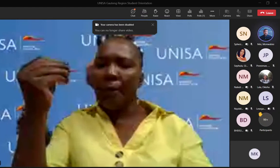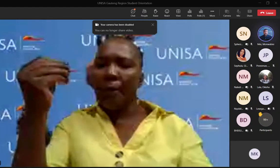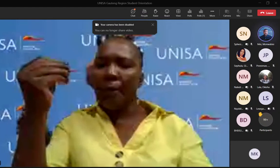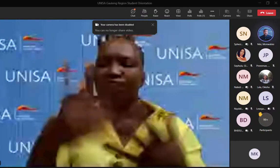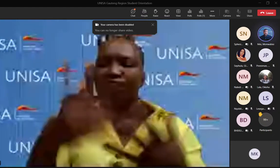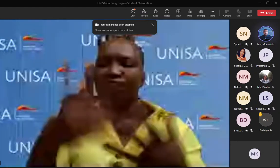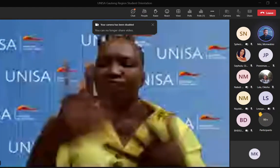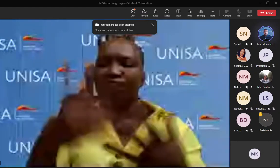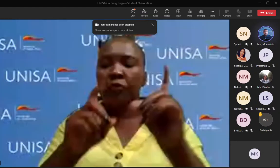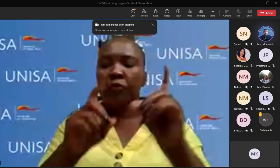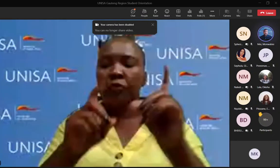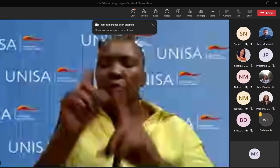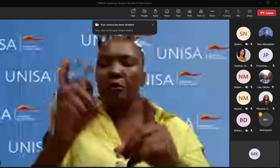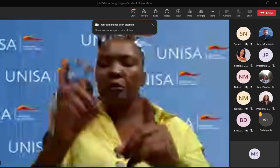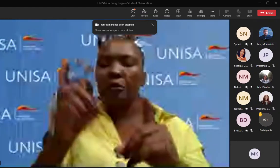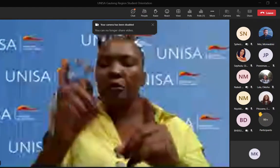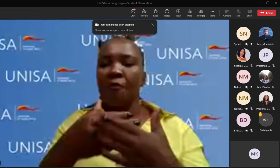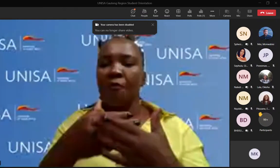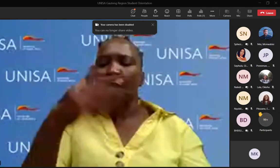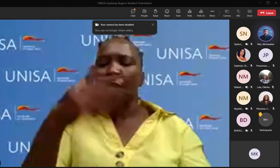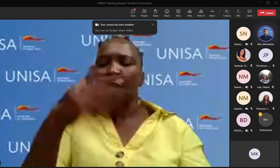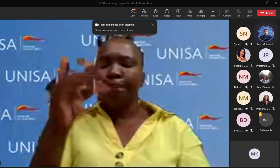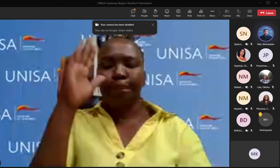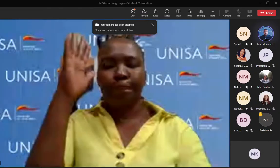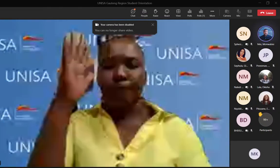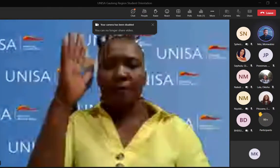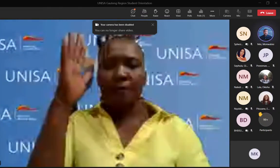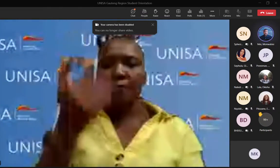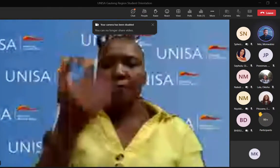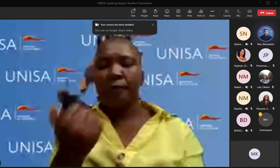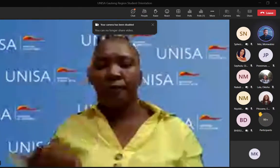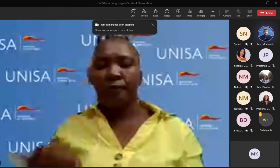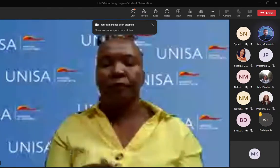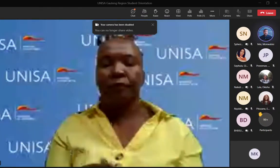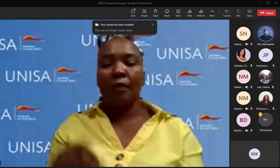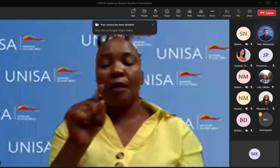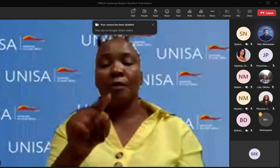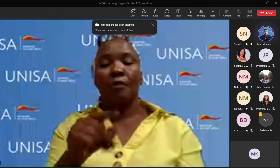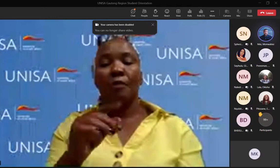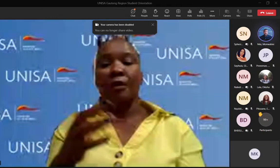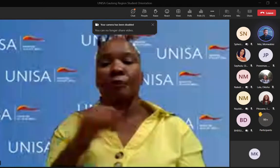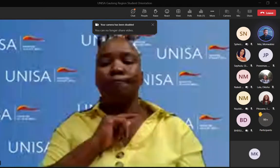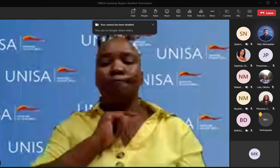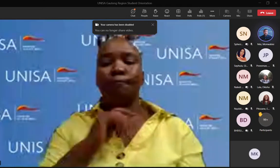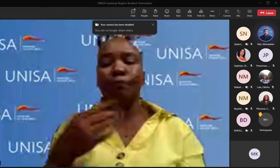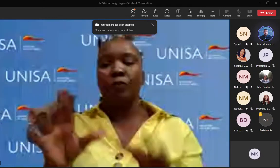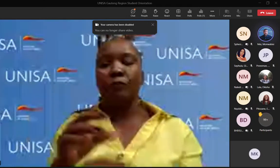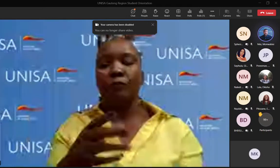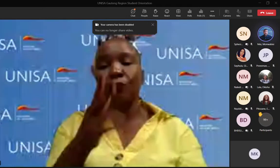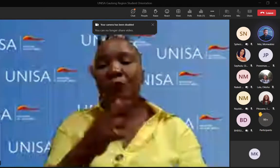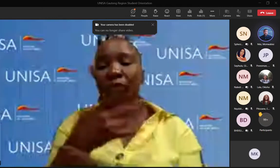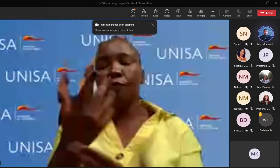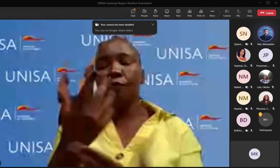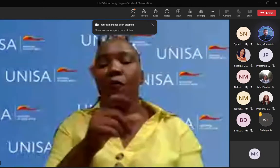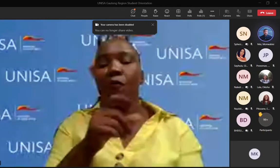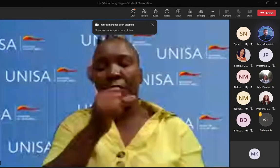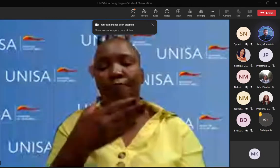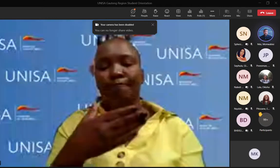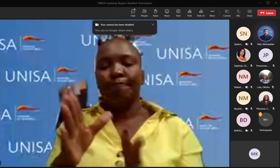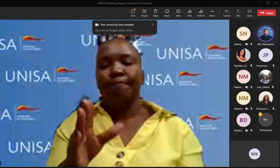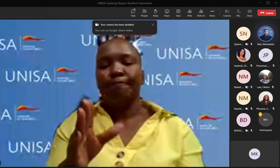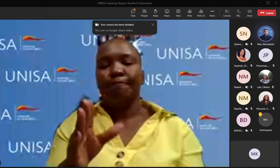you can raise your hand so you can get unmuted and uh ask your question